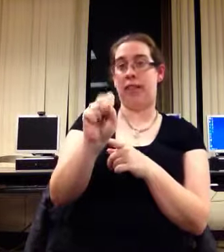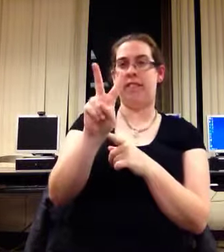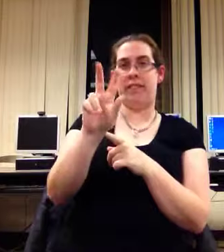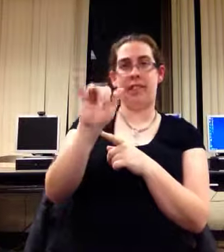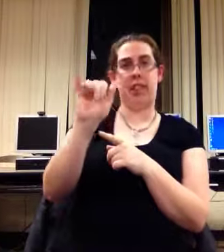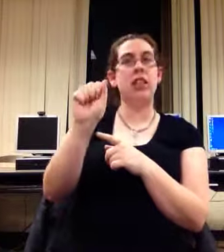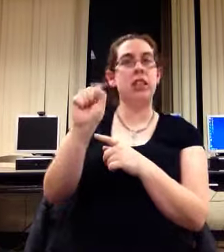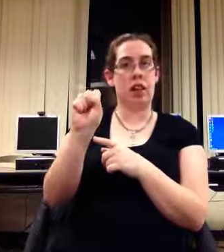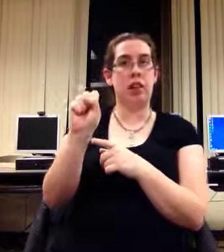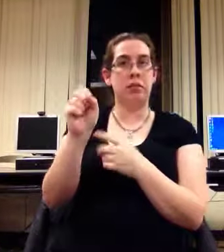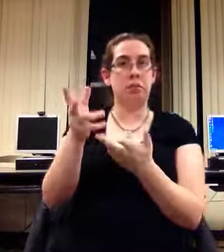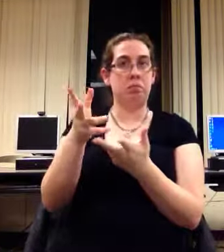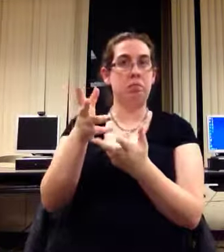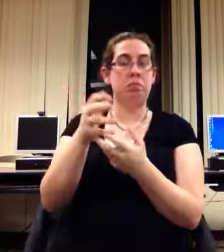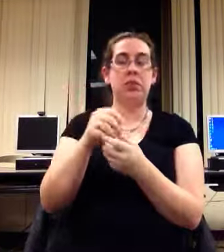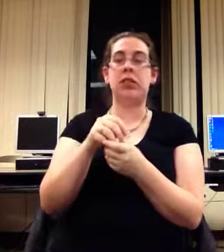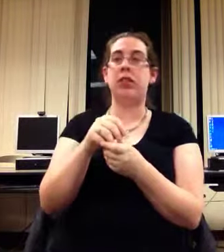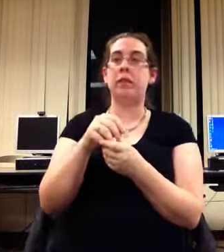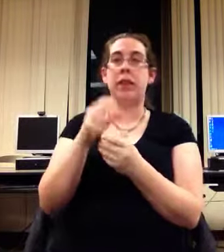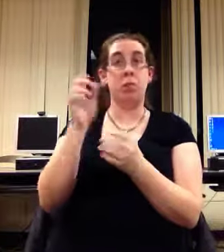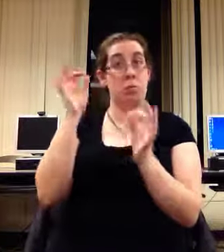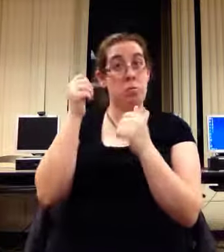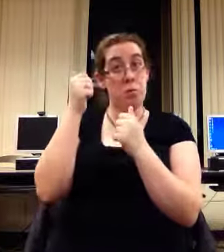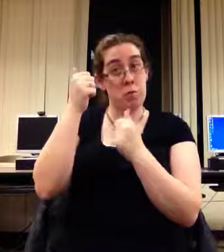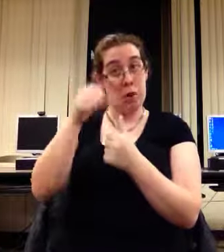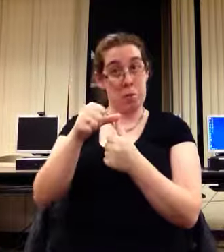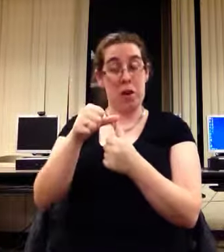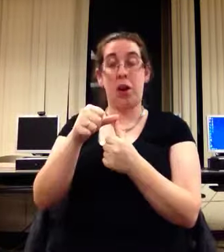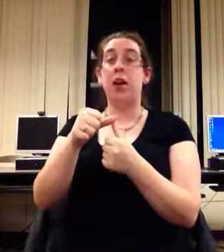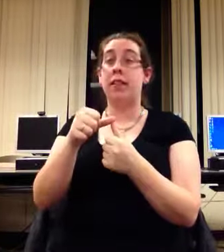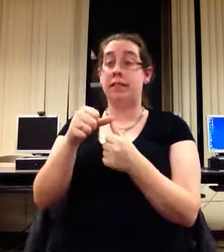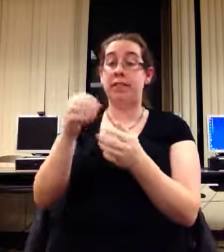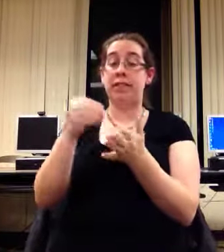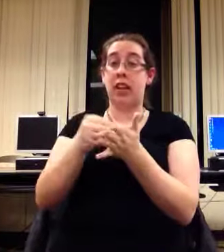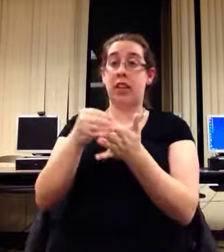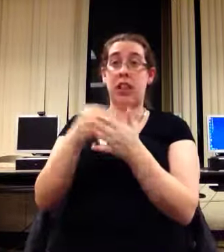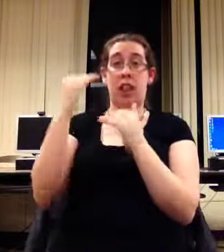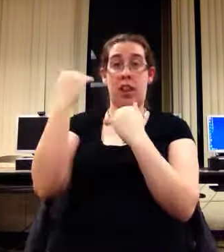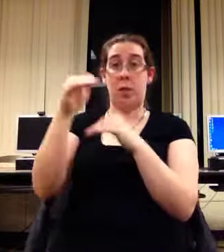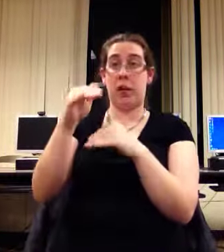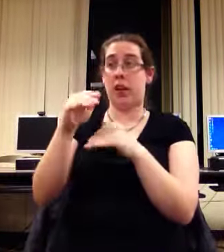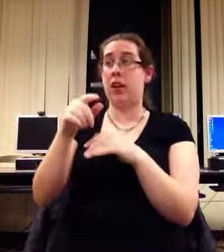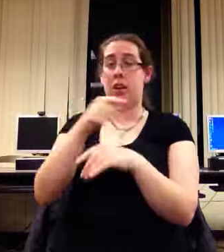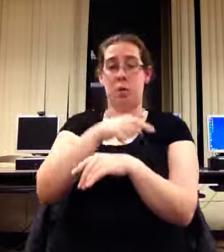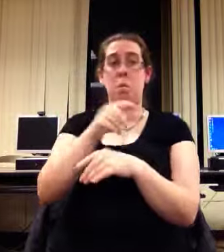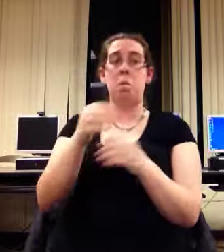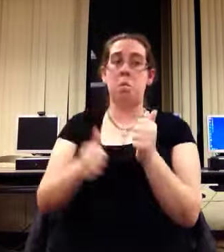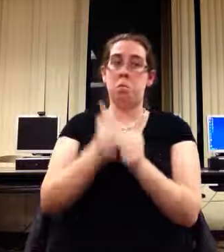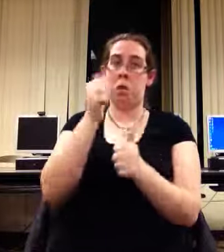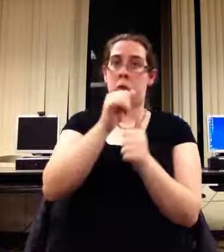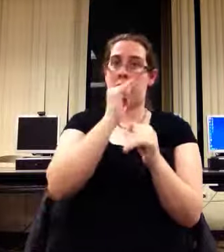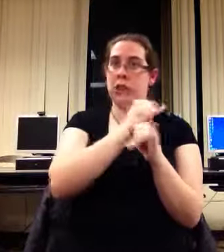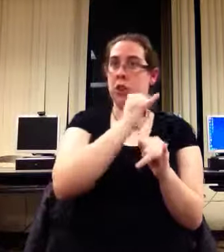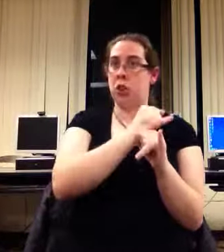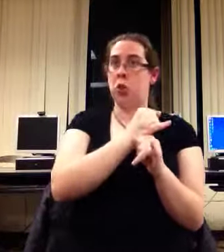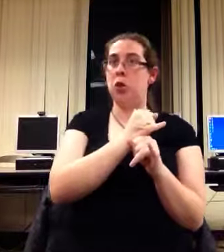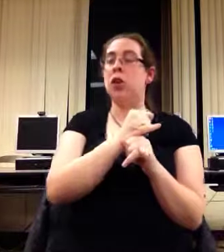are limited and institutions work on a first-come, first-served basis. So even if you are eligible and have